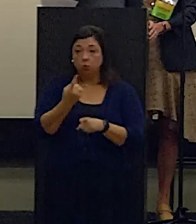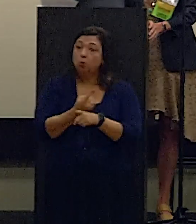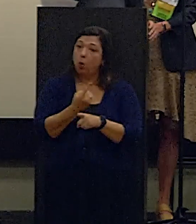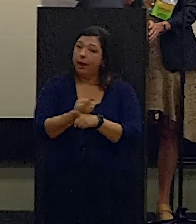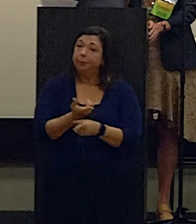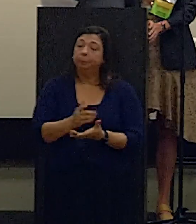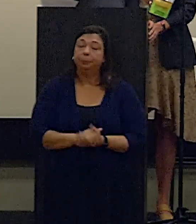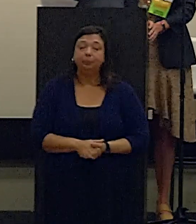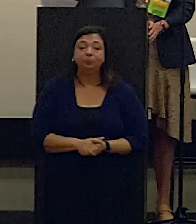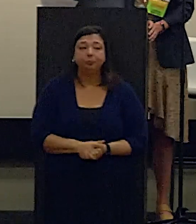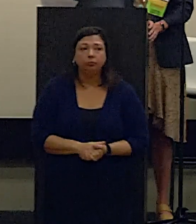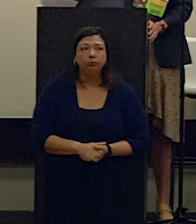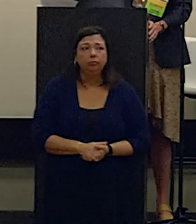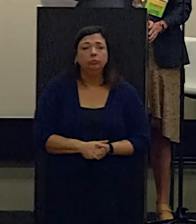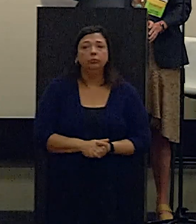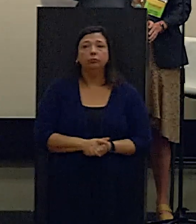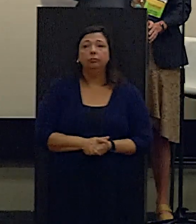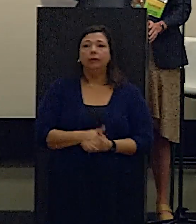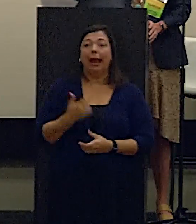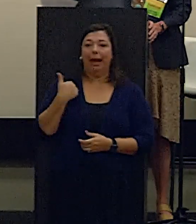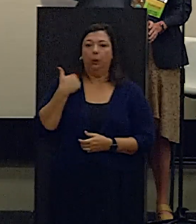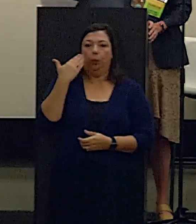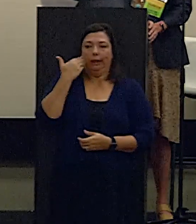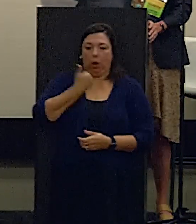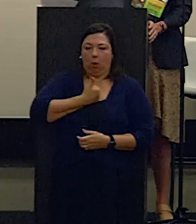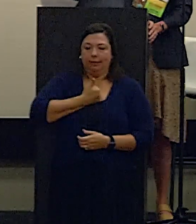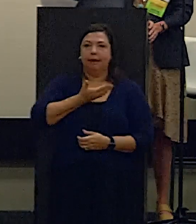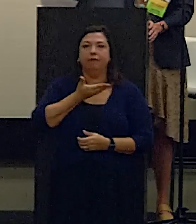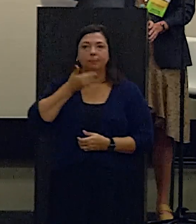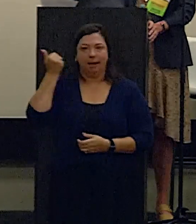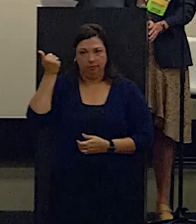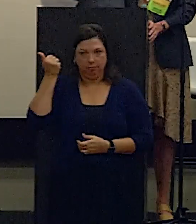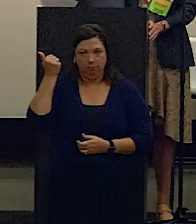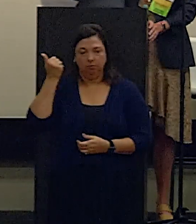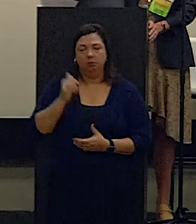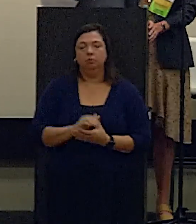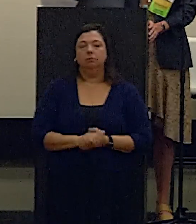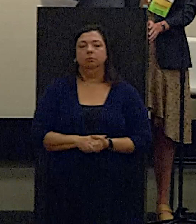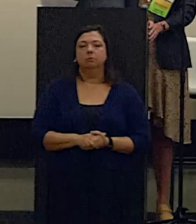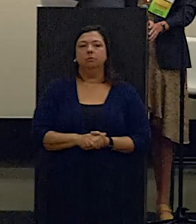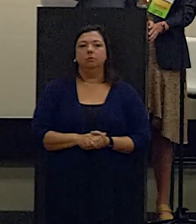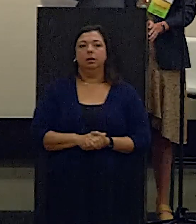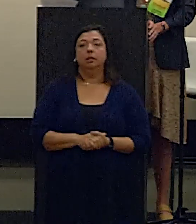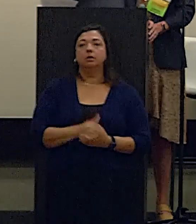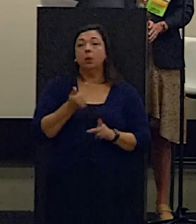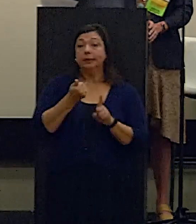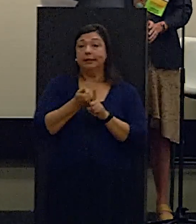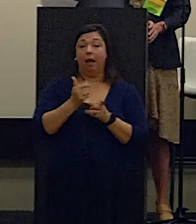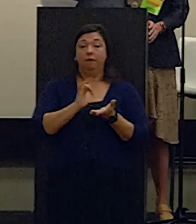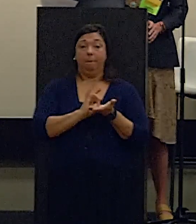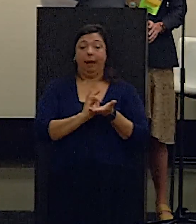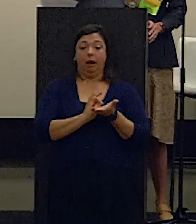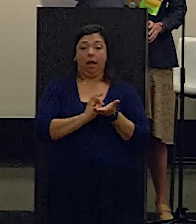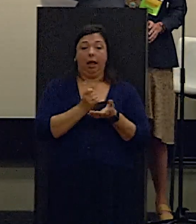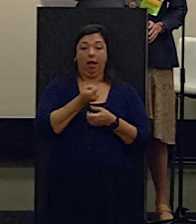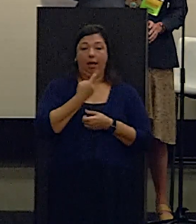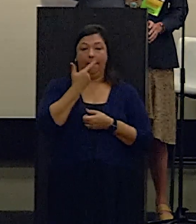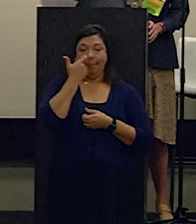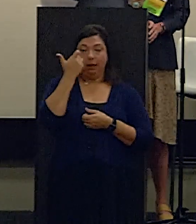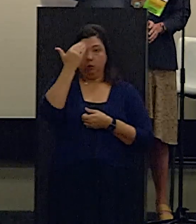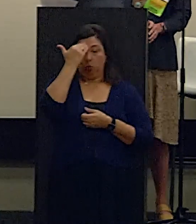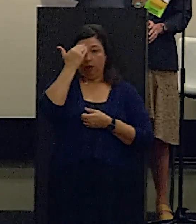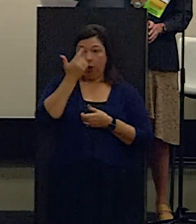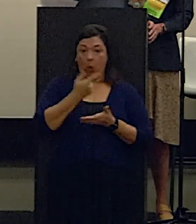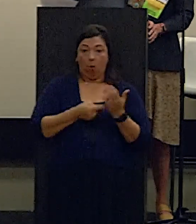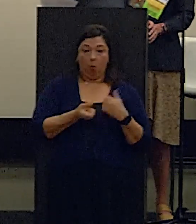Right. And who knows us better than ourselves? So we self-medicate because we know what's going in our body,